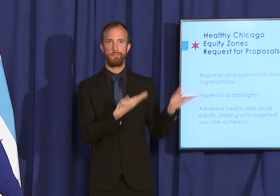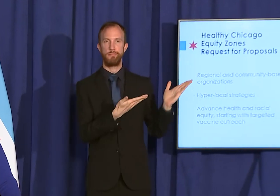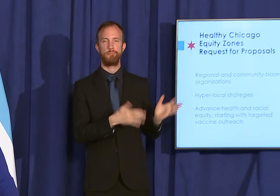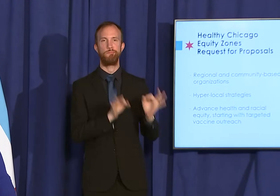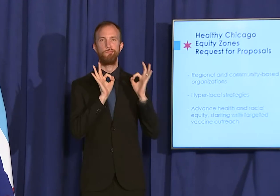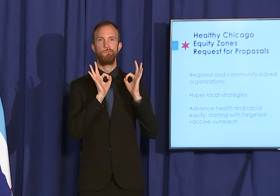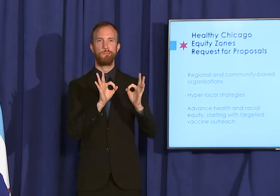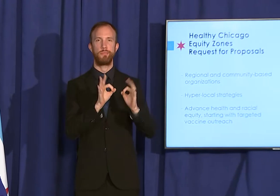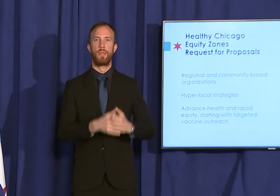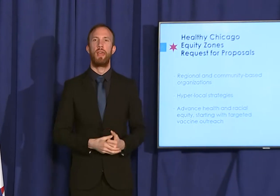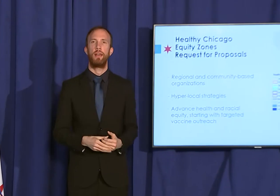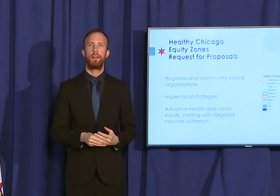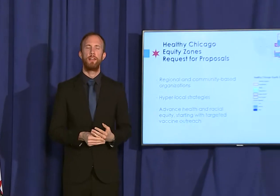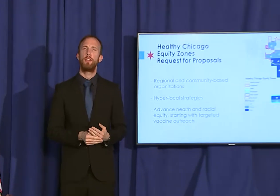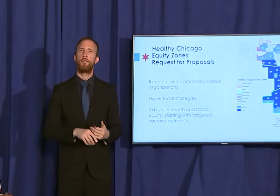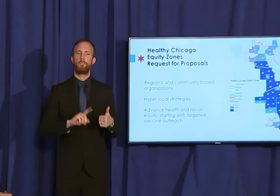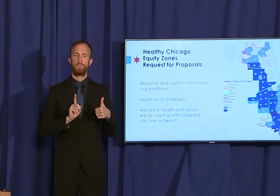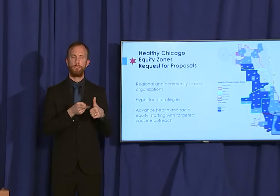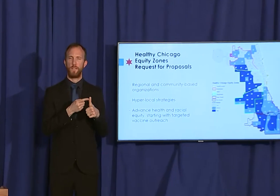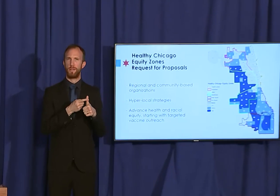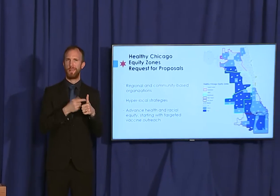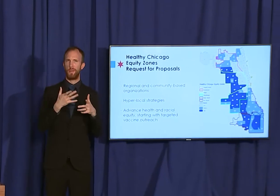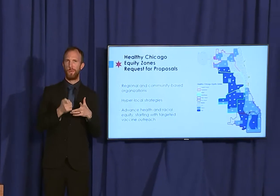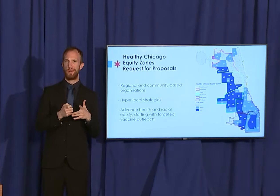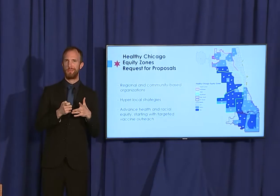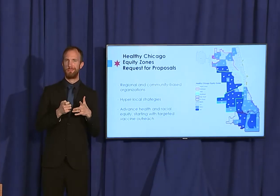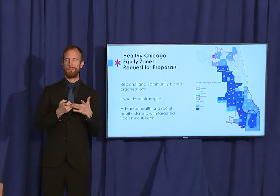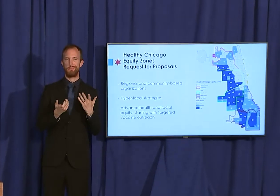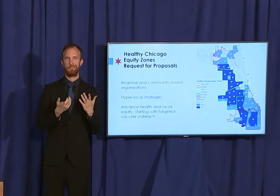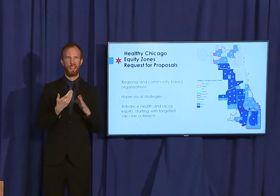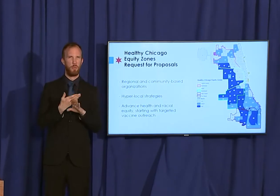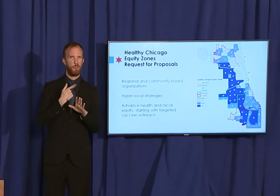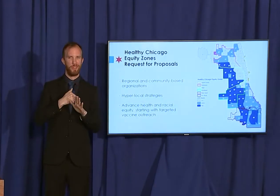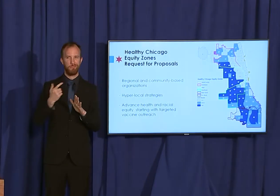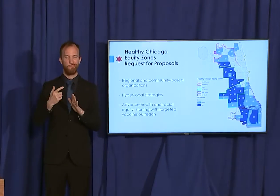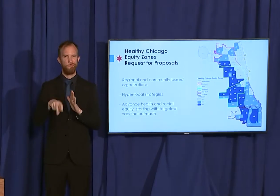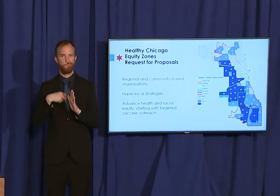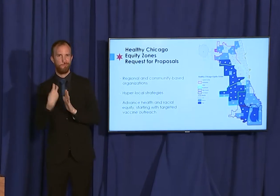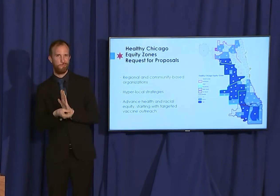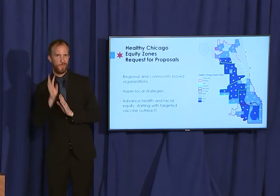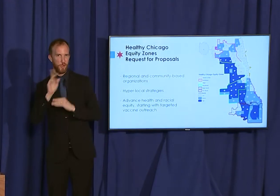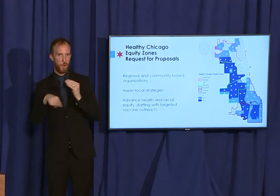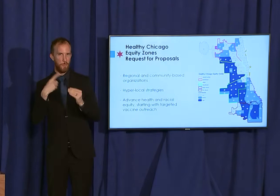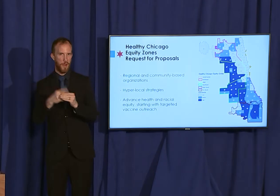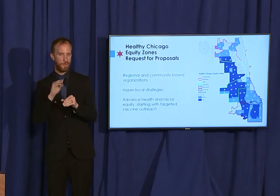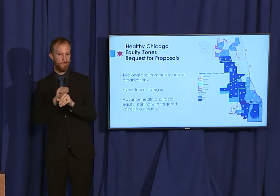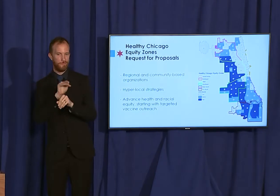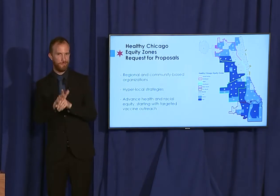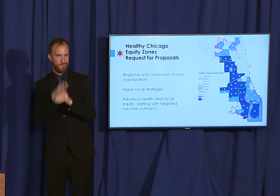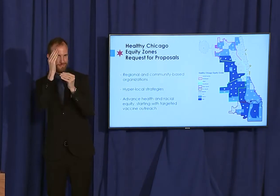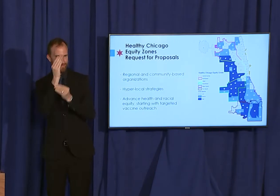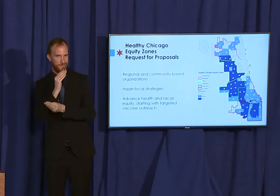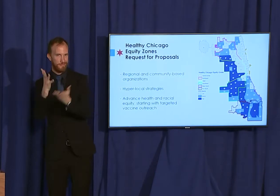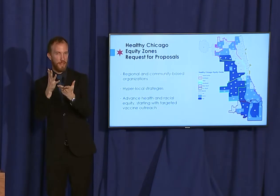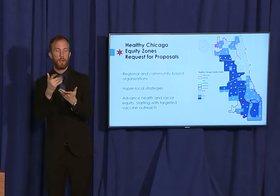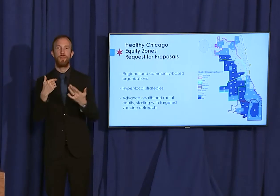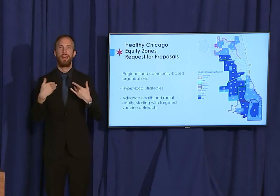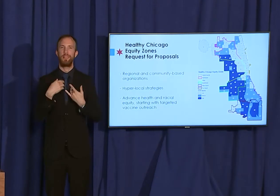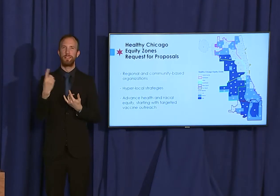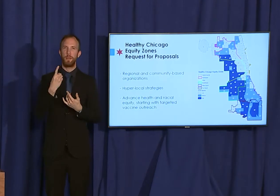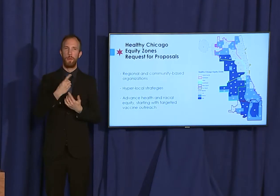Perfect. So I want to start, actually, before we get into a COVID-19 update, by sharing something we're really